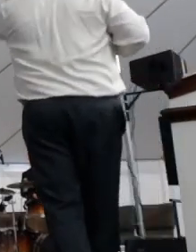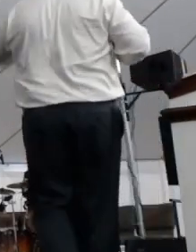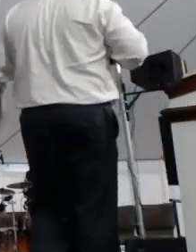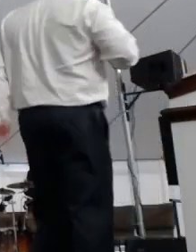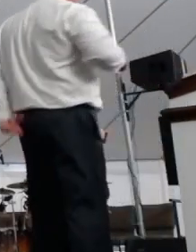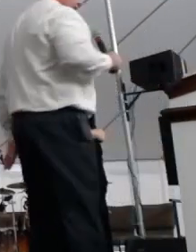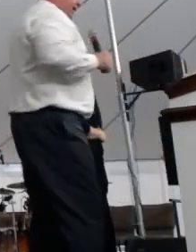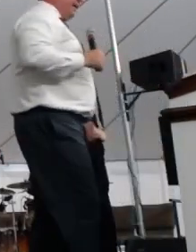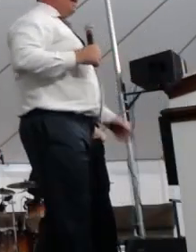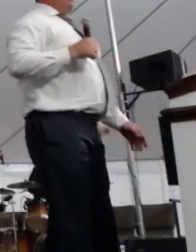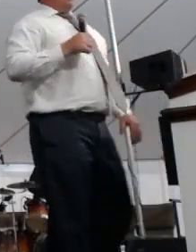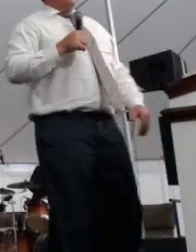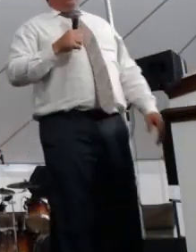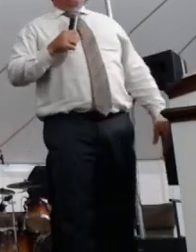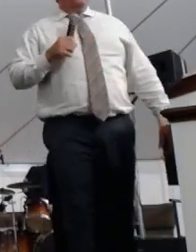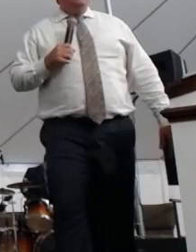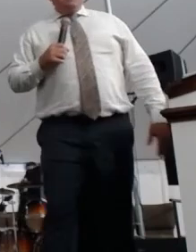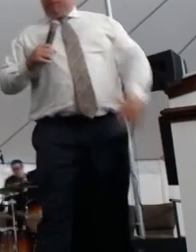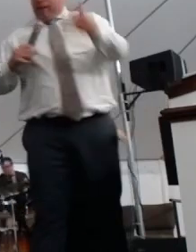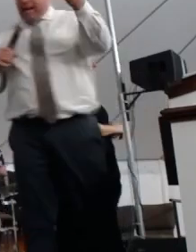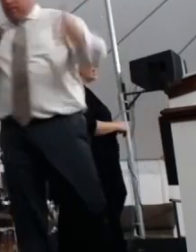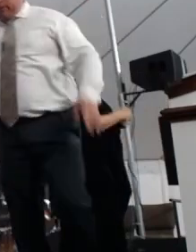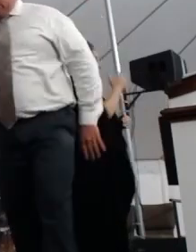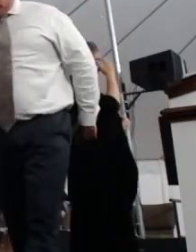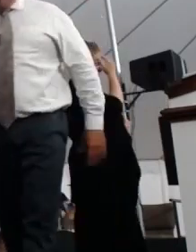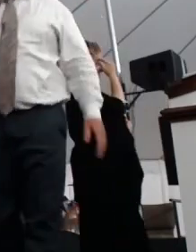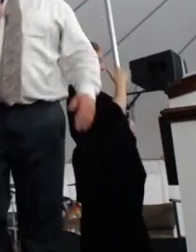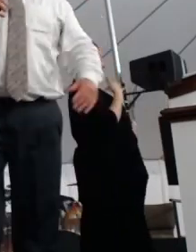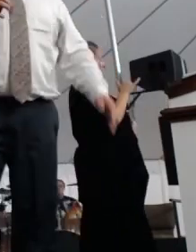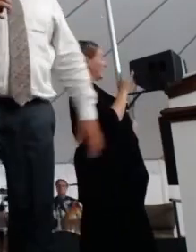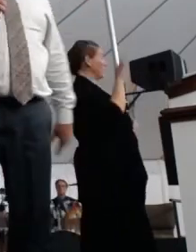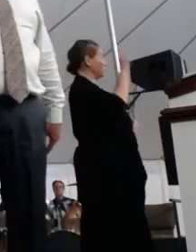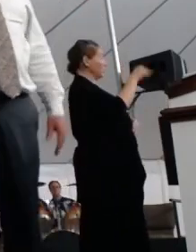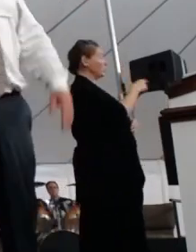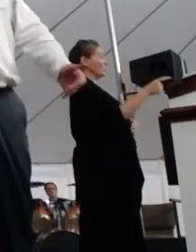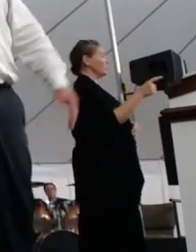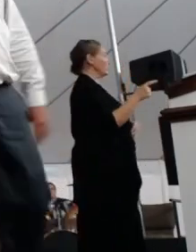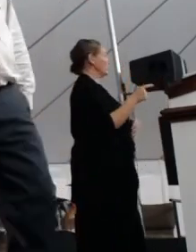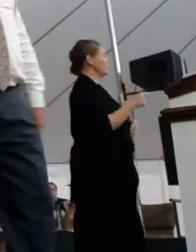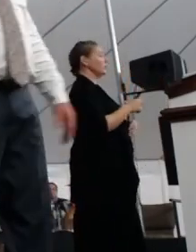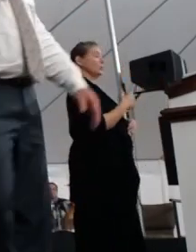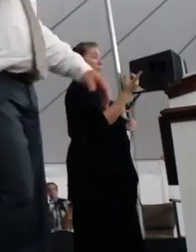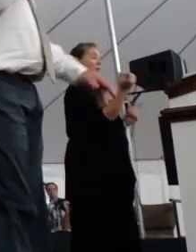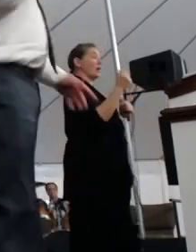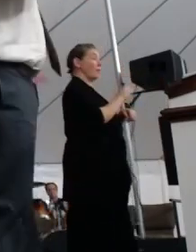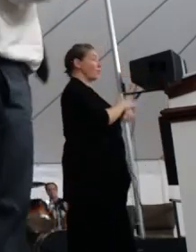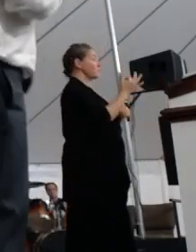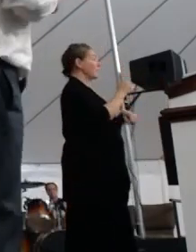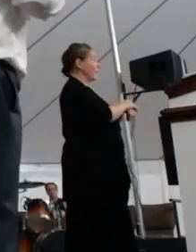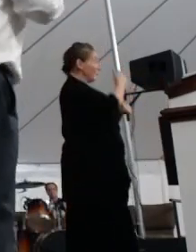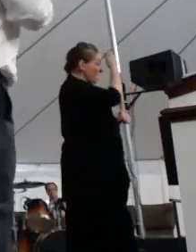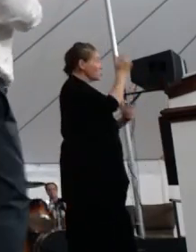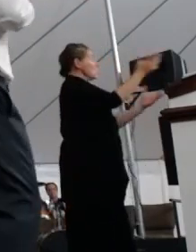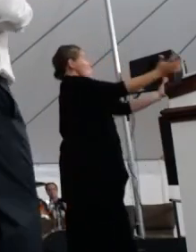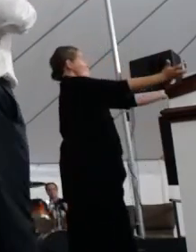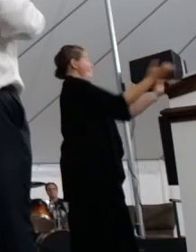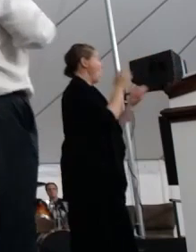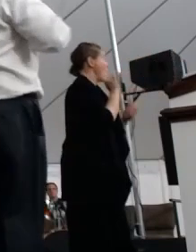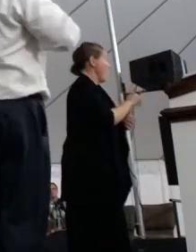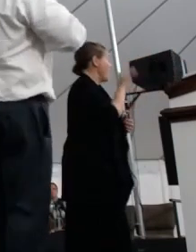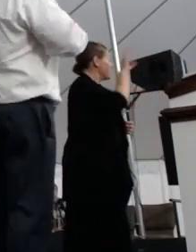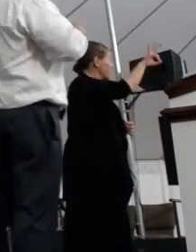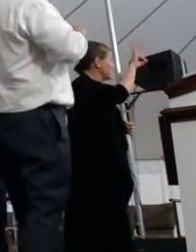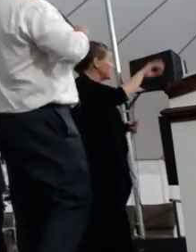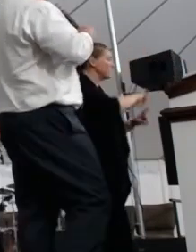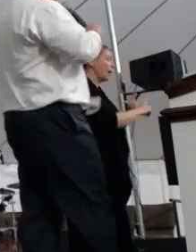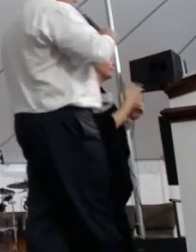Bring me my rag. I'm sweating. I know. I feel like I'm preaching to the choir because you folks who came out on a Friday night because you want to be preached to. But just would you just preach